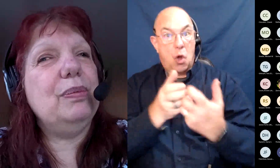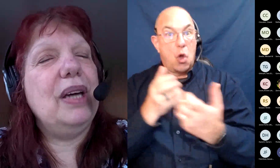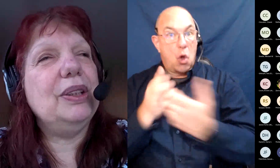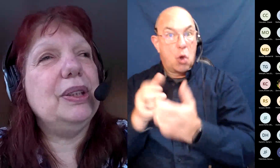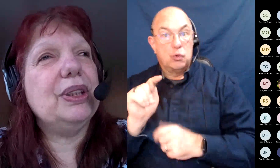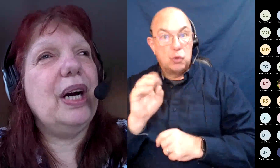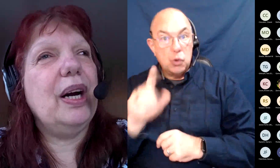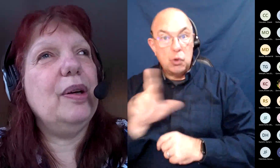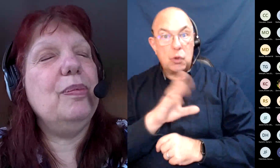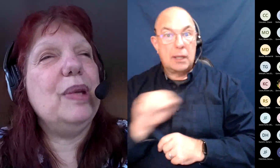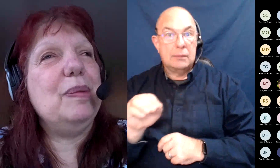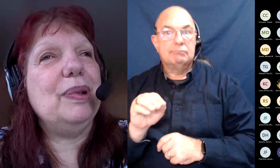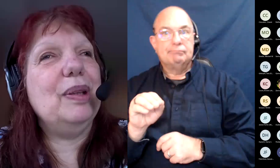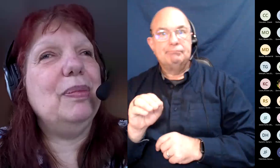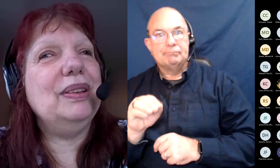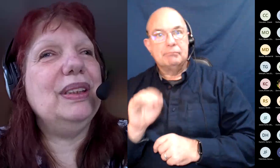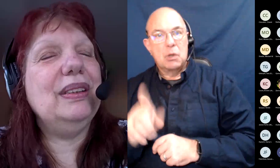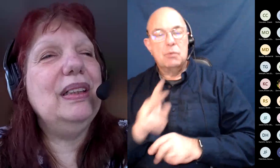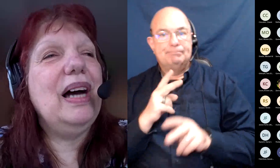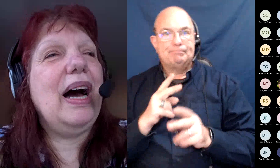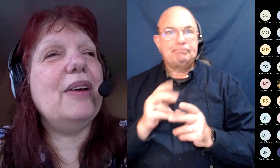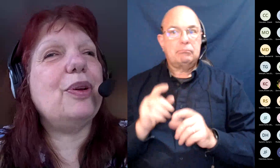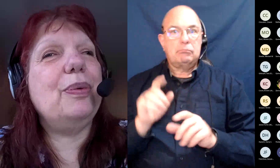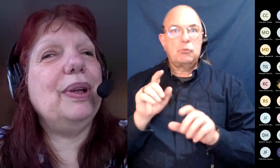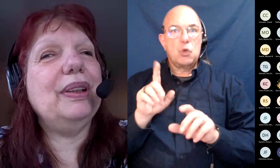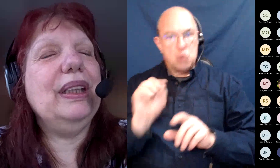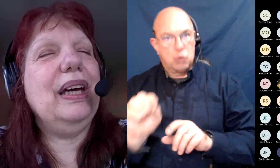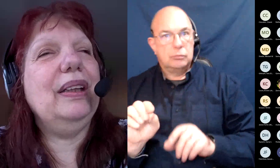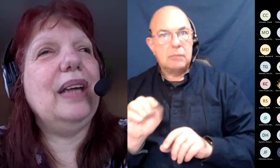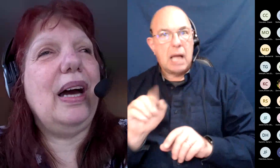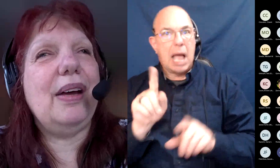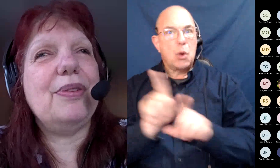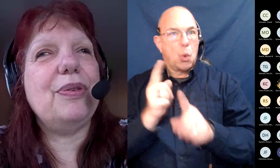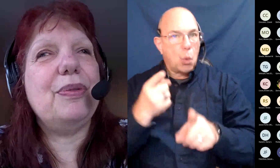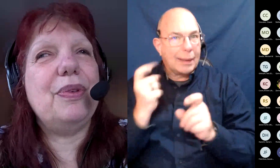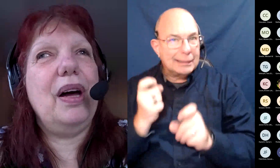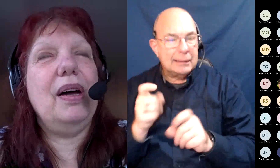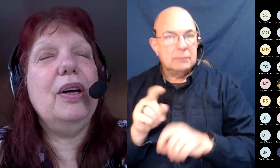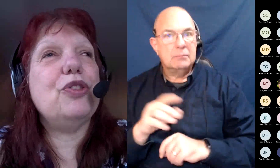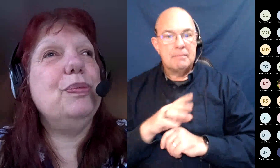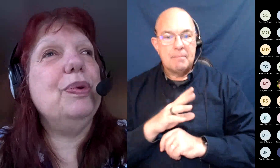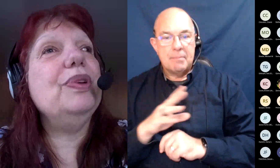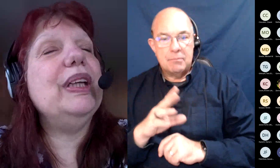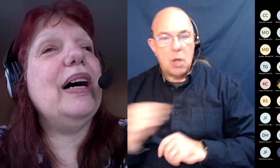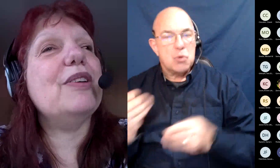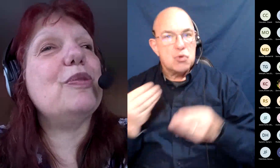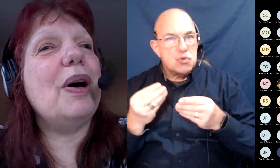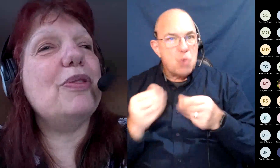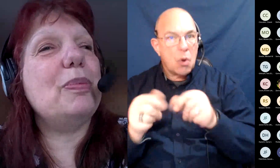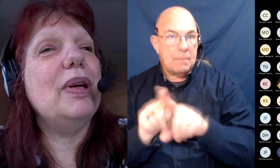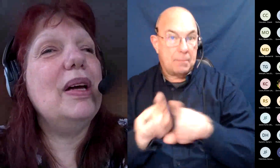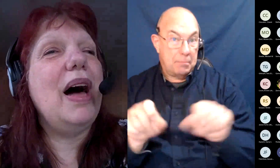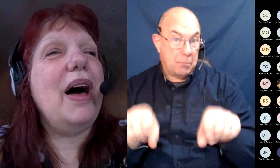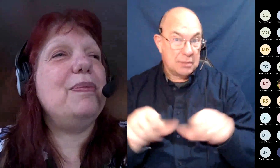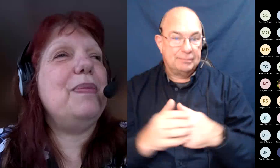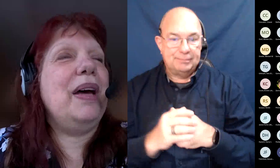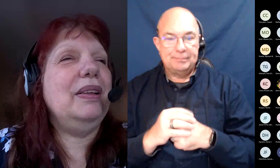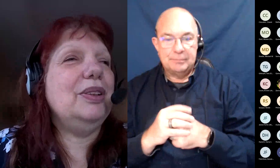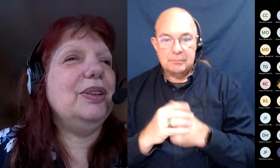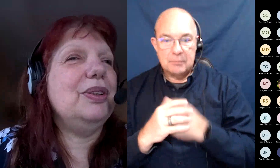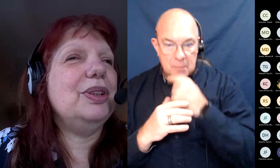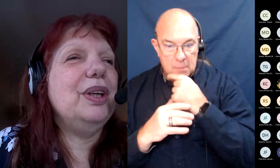tools and measures are implemented as quickly and as smoothly as possible.